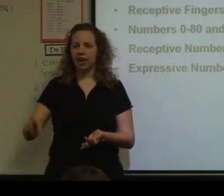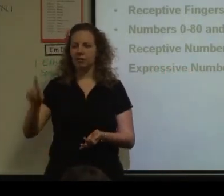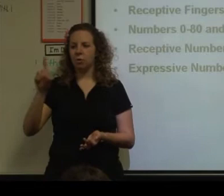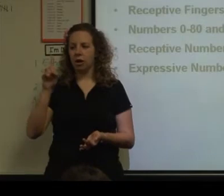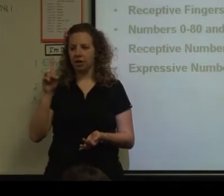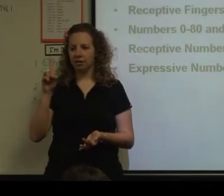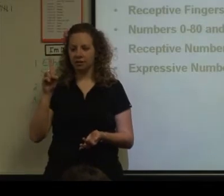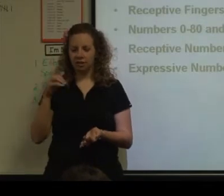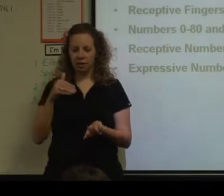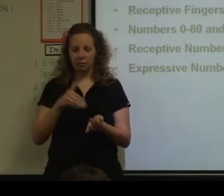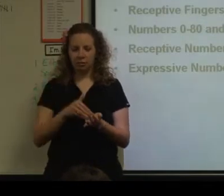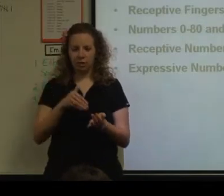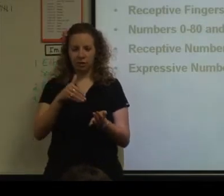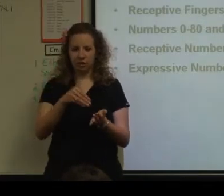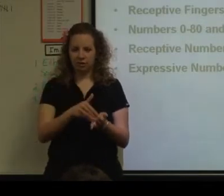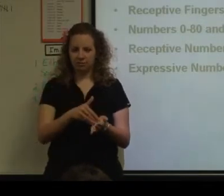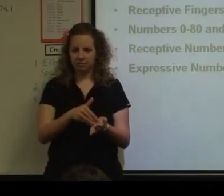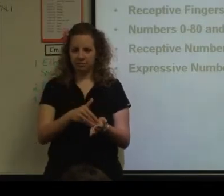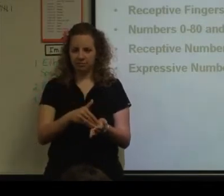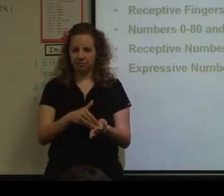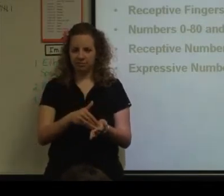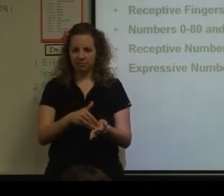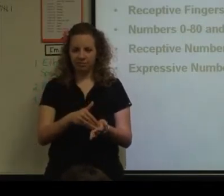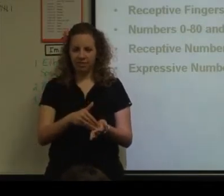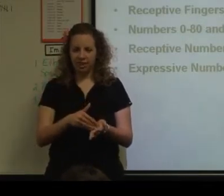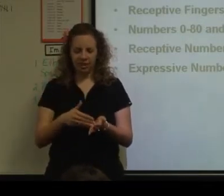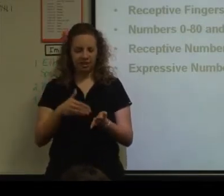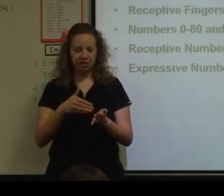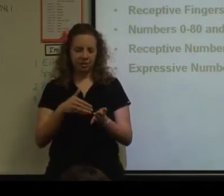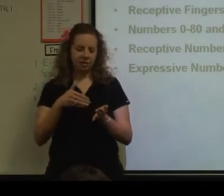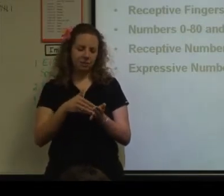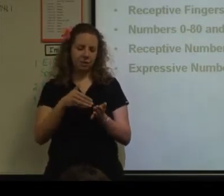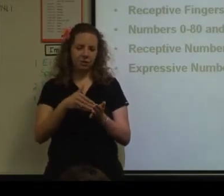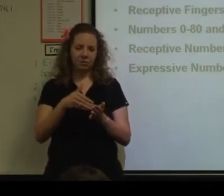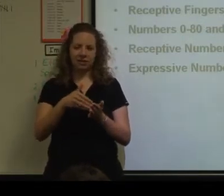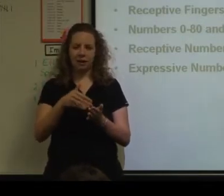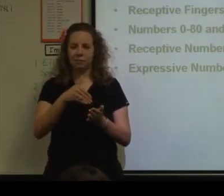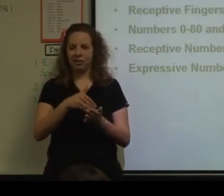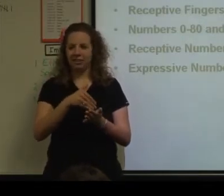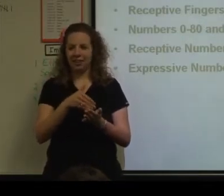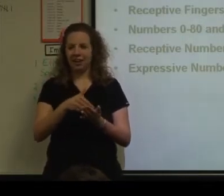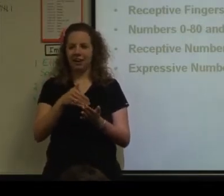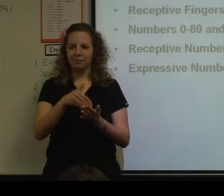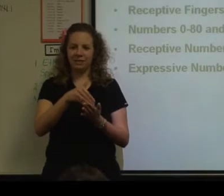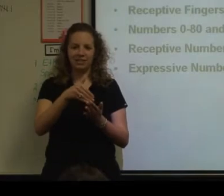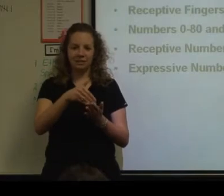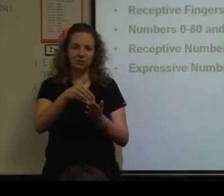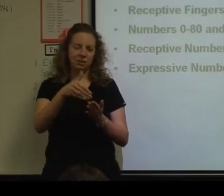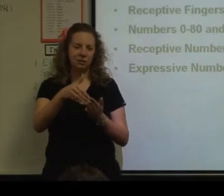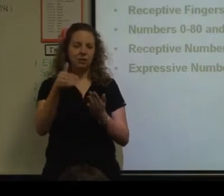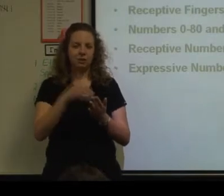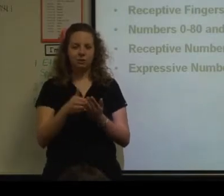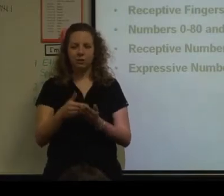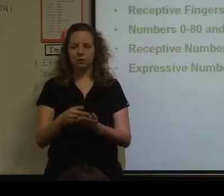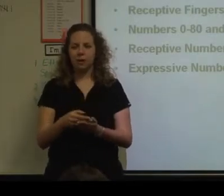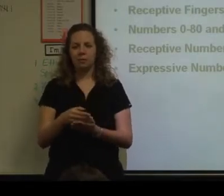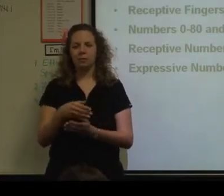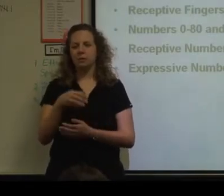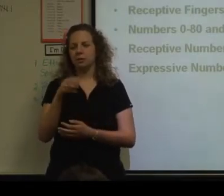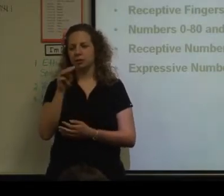have 1,000,000. And I think you can keep going, but at that point, like how many times that you do it, you could probably just